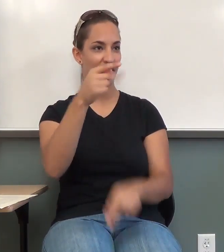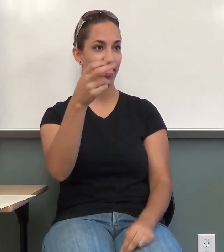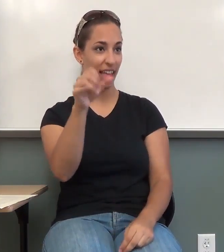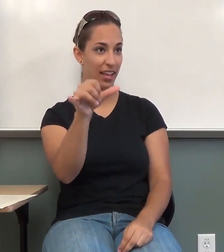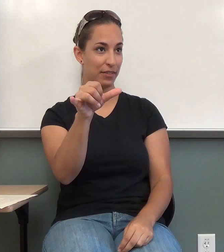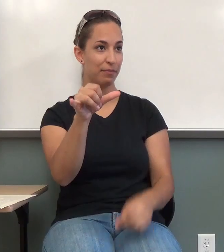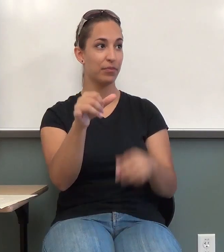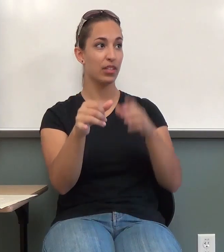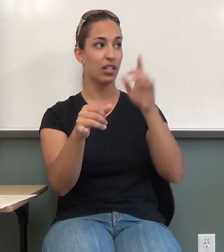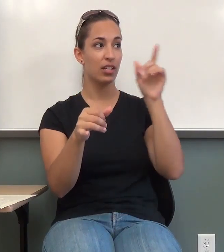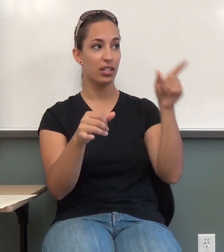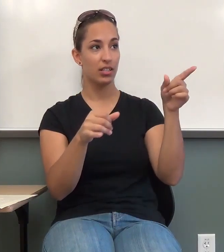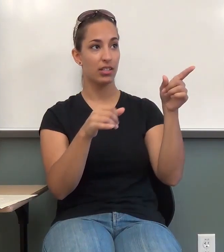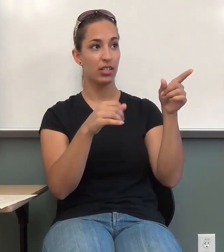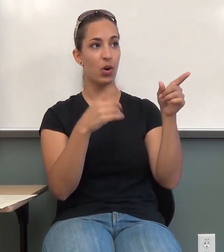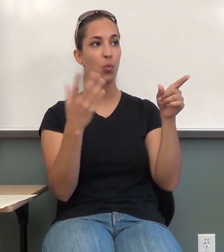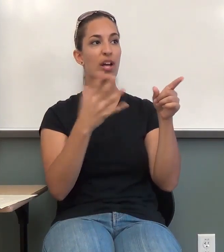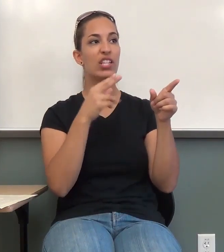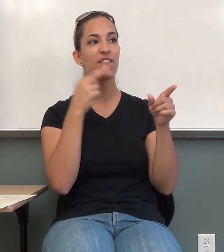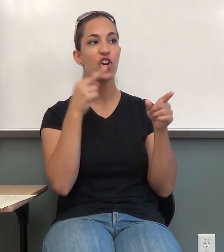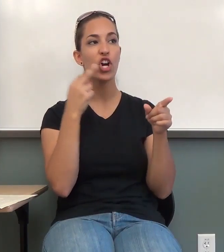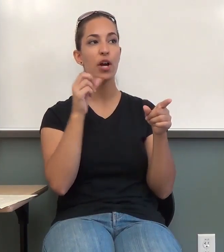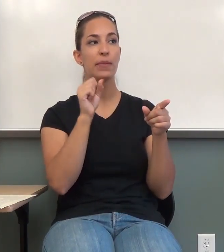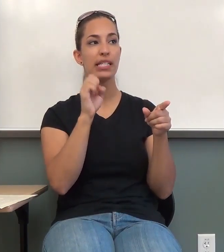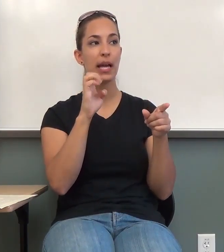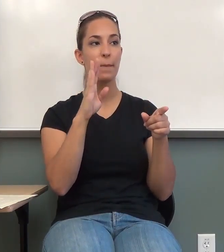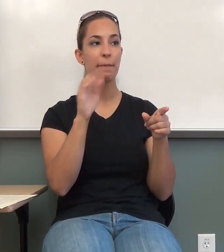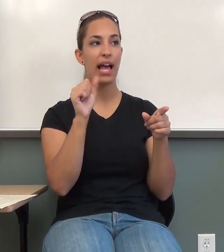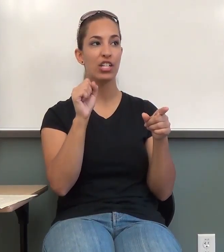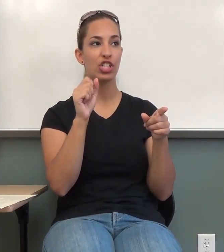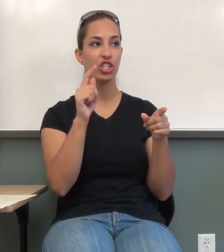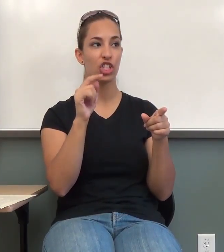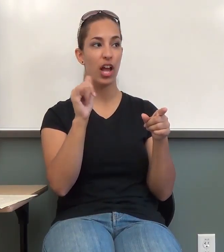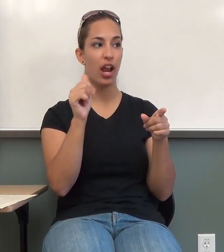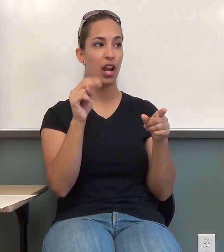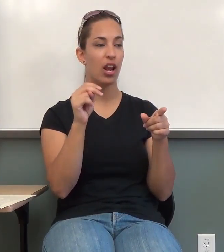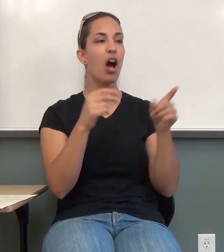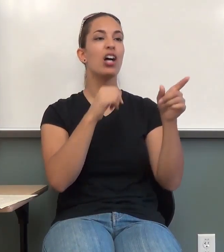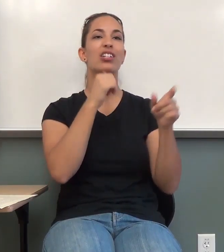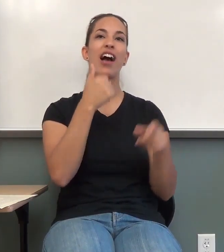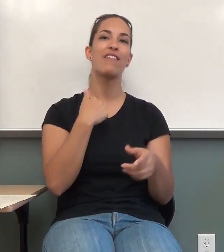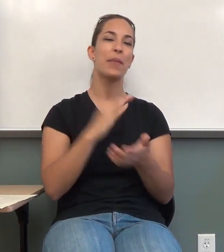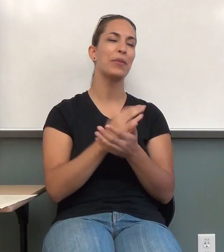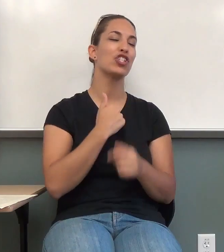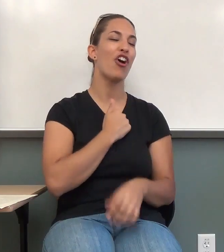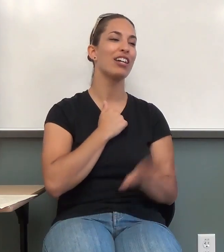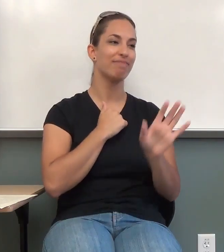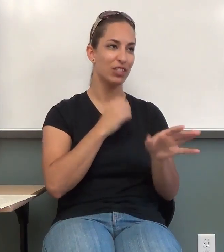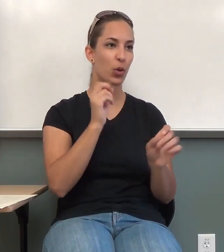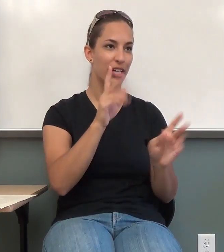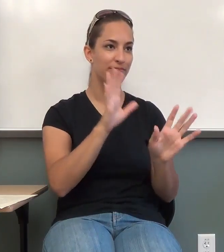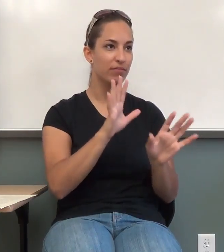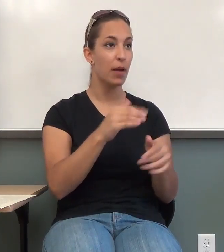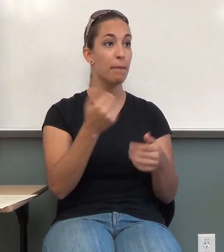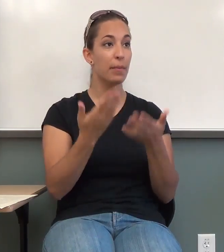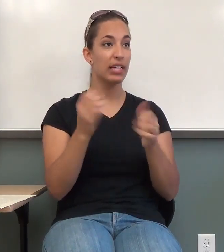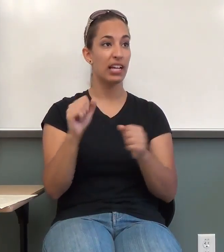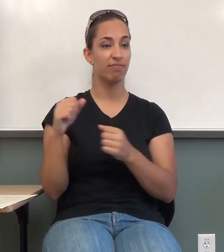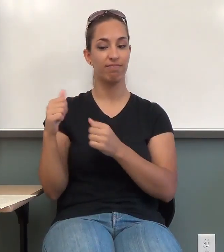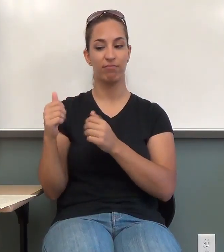Sebastian? Number two. Oh, you don't have it with you. Okay, I'm sorry. That's all right. Why don't you work next closely to Jennifer there?